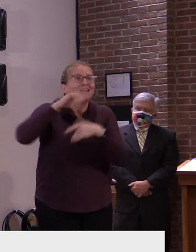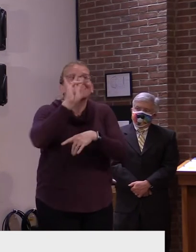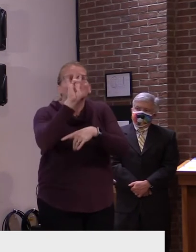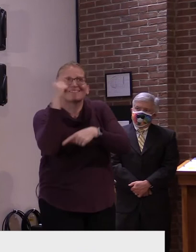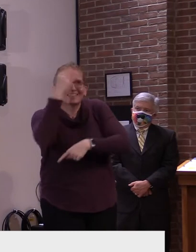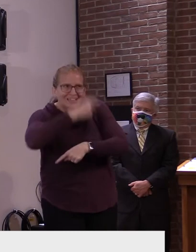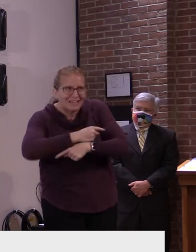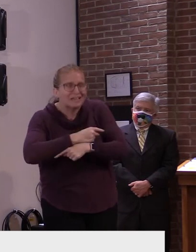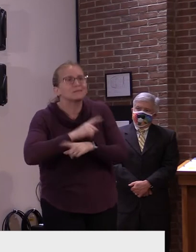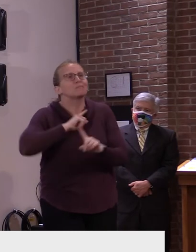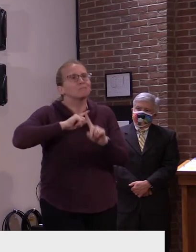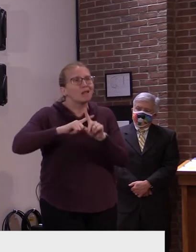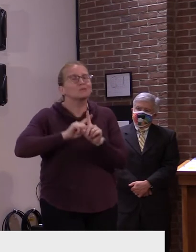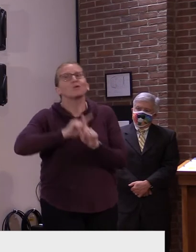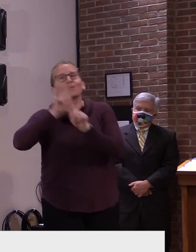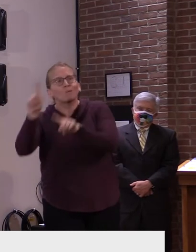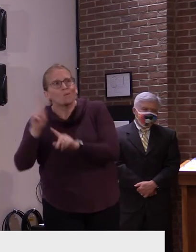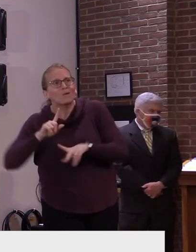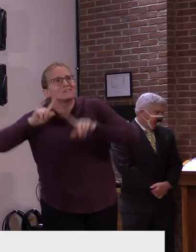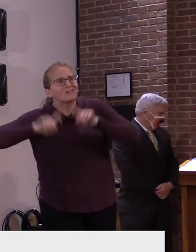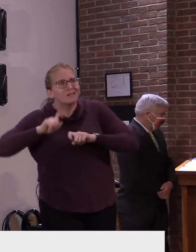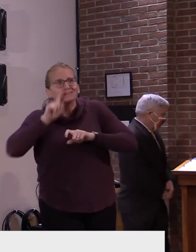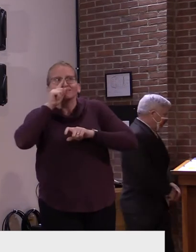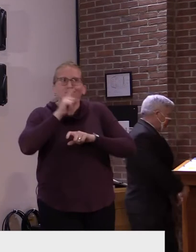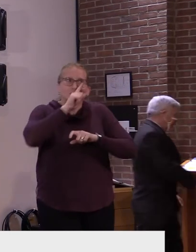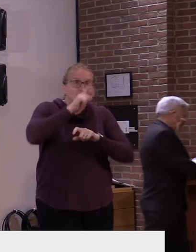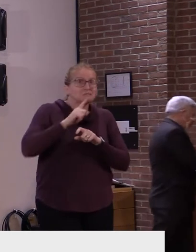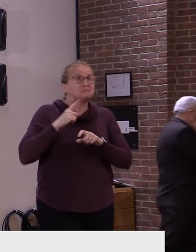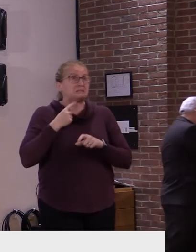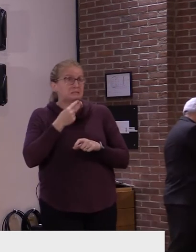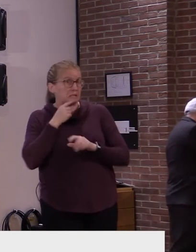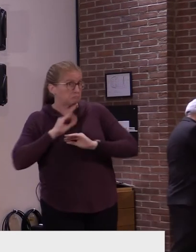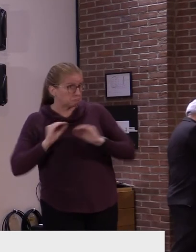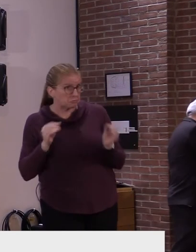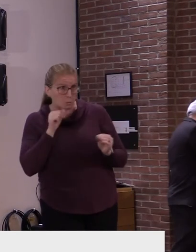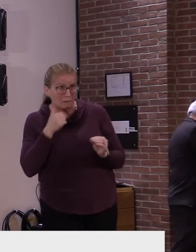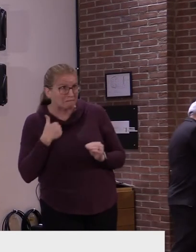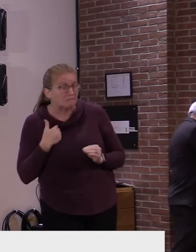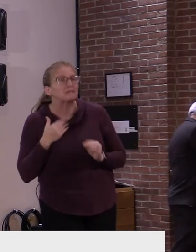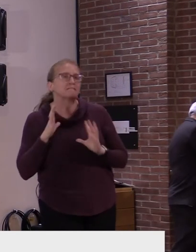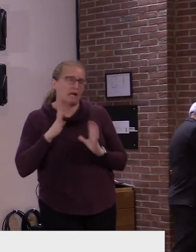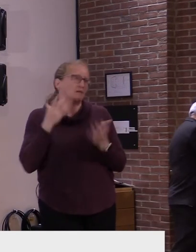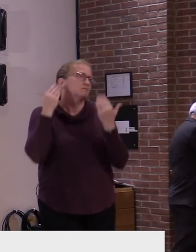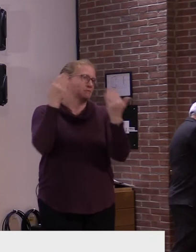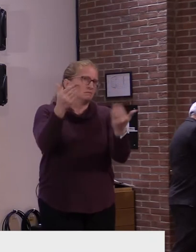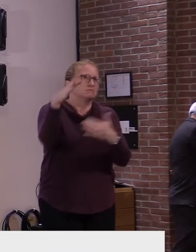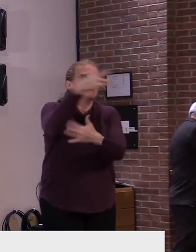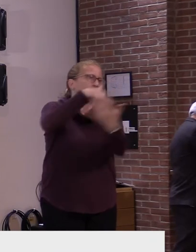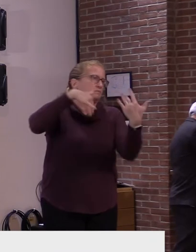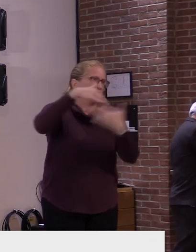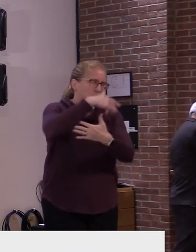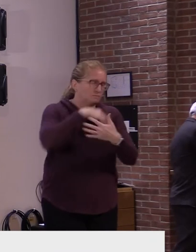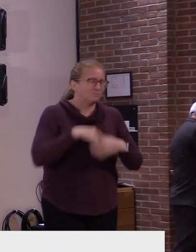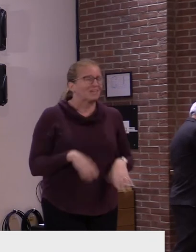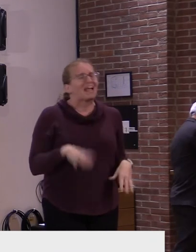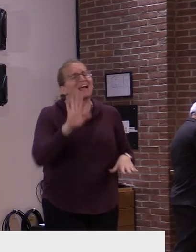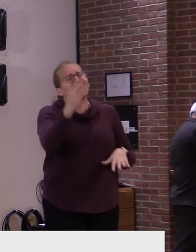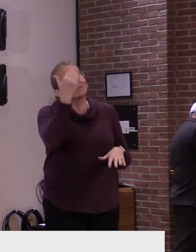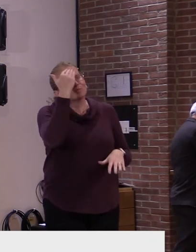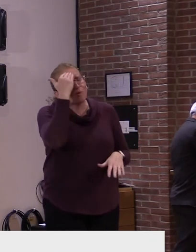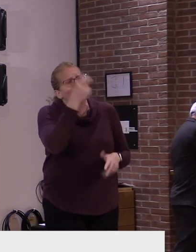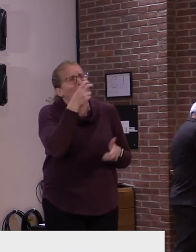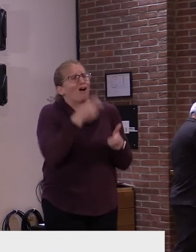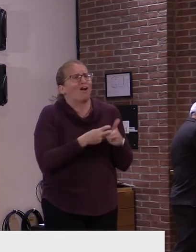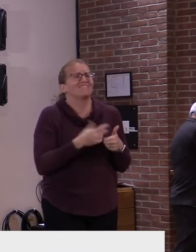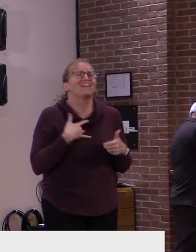symptoms i know it is very hard to hear about staying local and limiting our gatherings especially with the